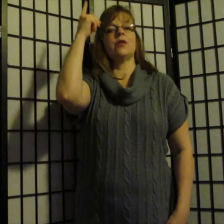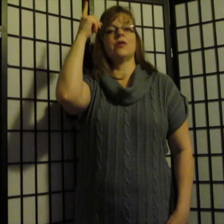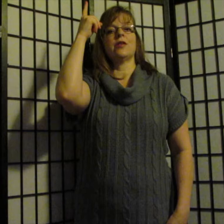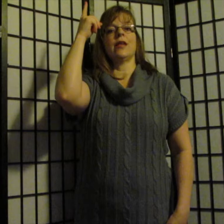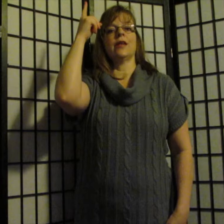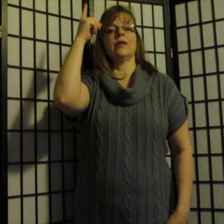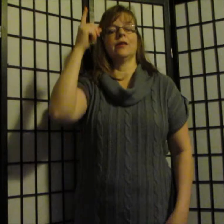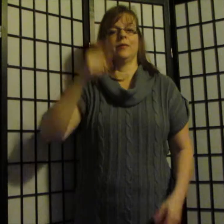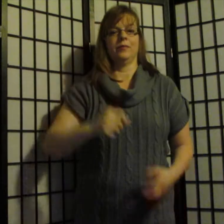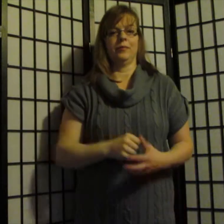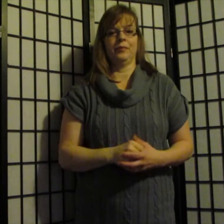Understand.